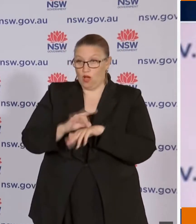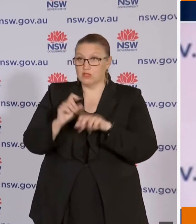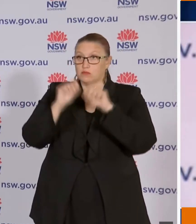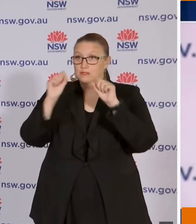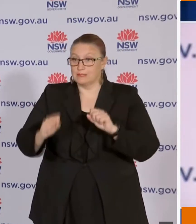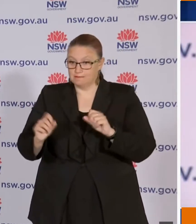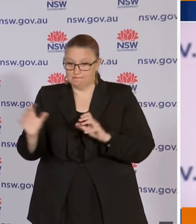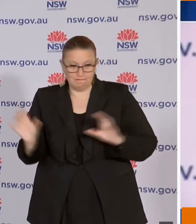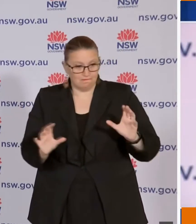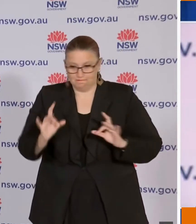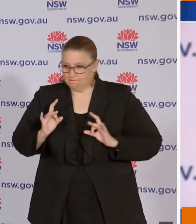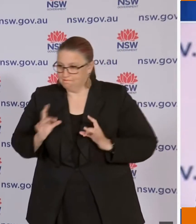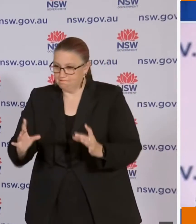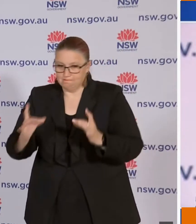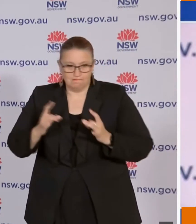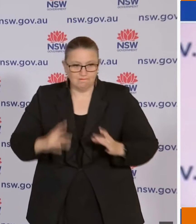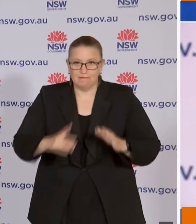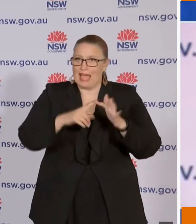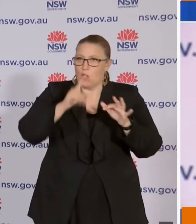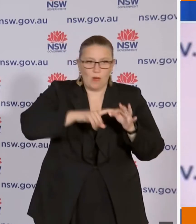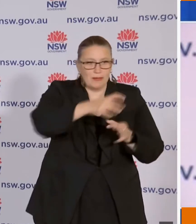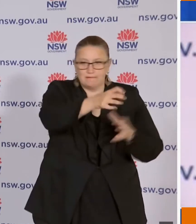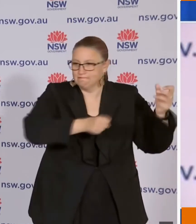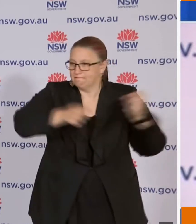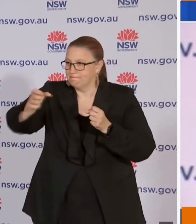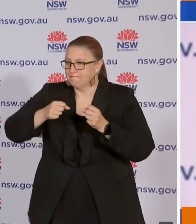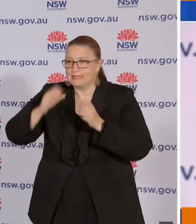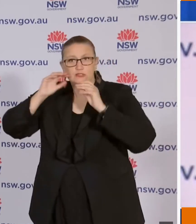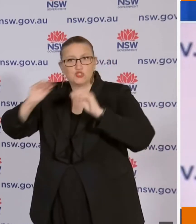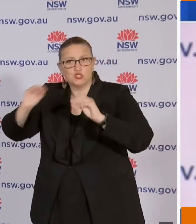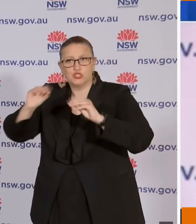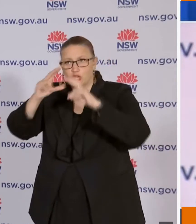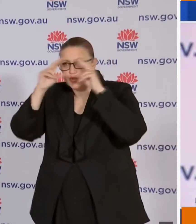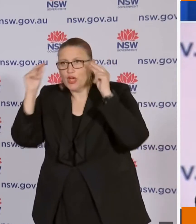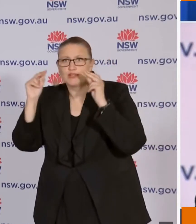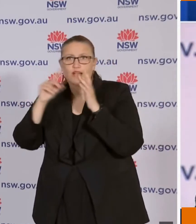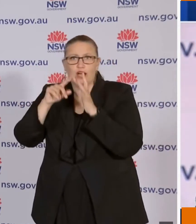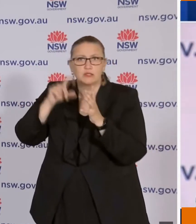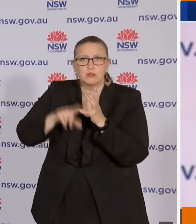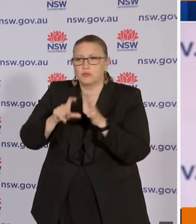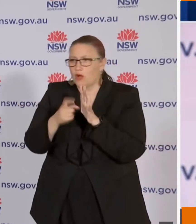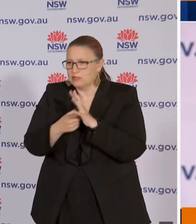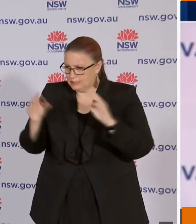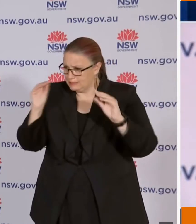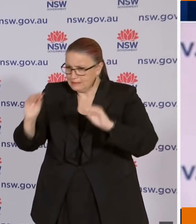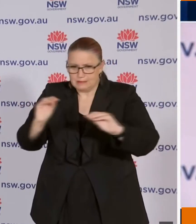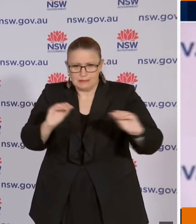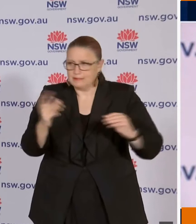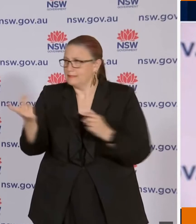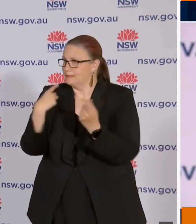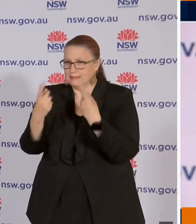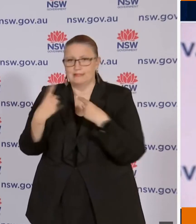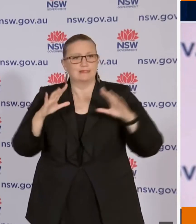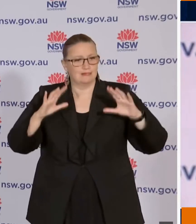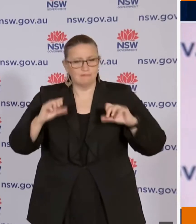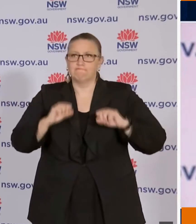getting trained. We have the best intensivists, the best ICU specialists, the best hospital experts giving us advice.